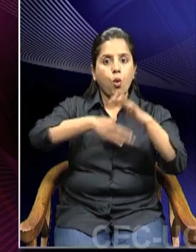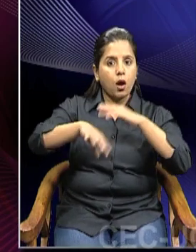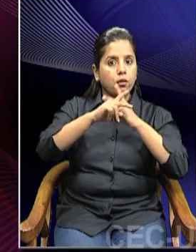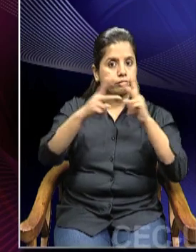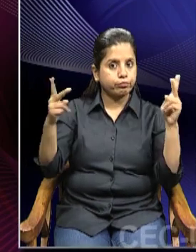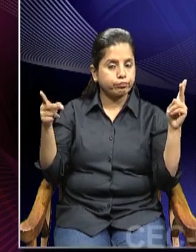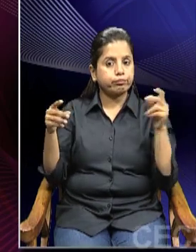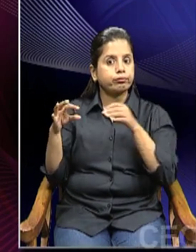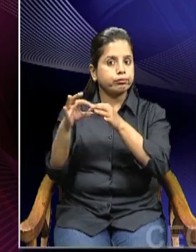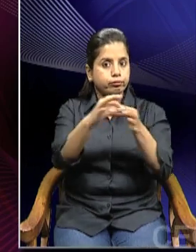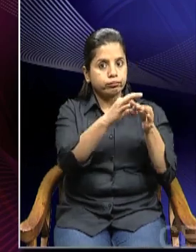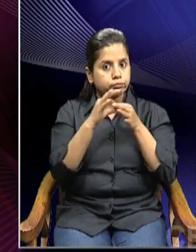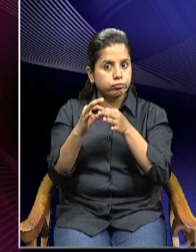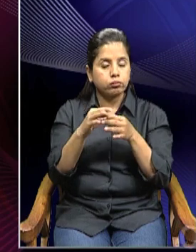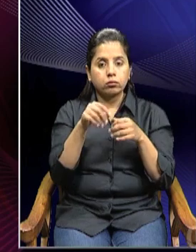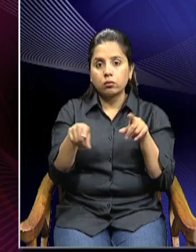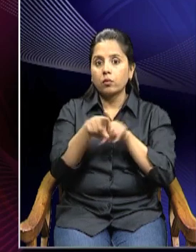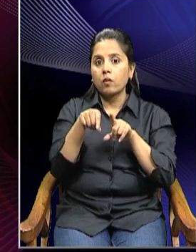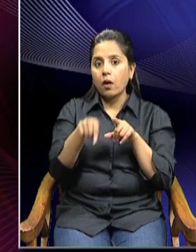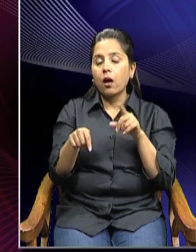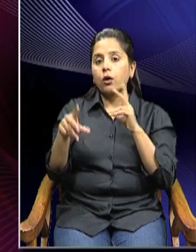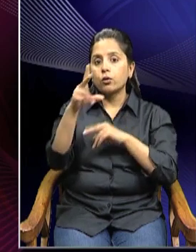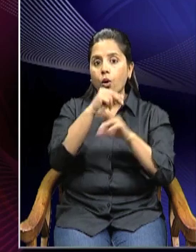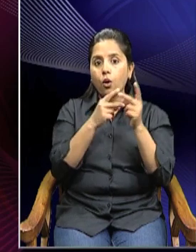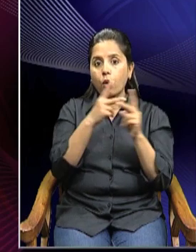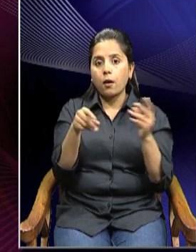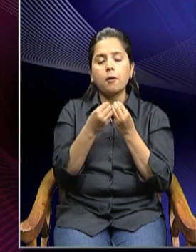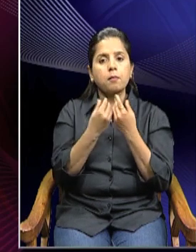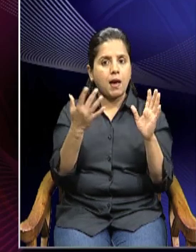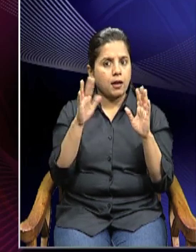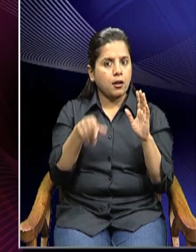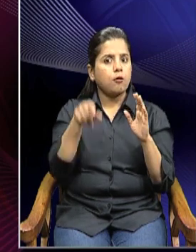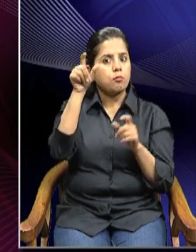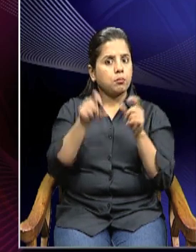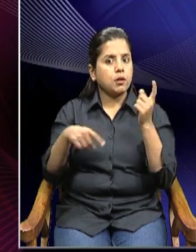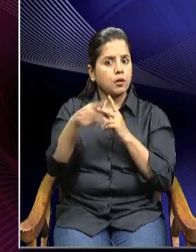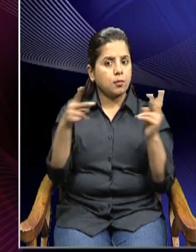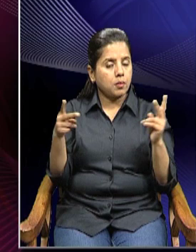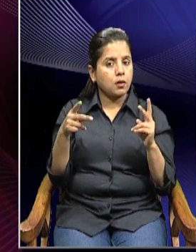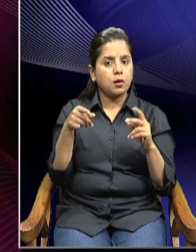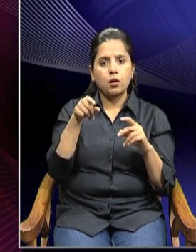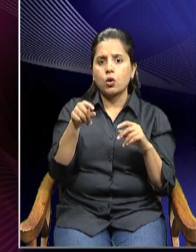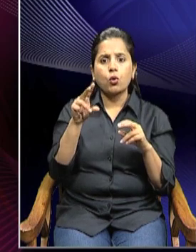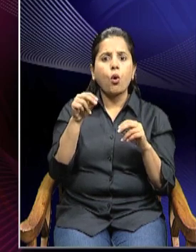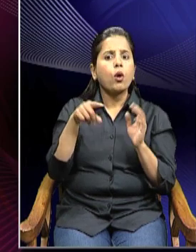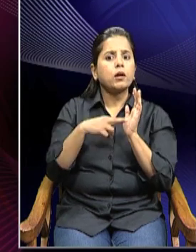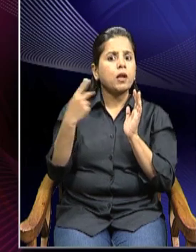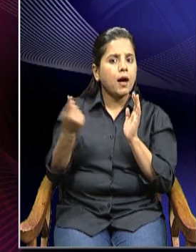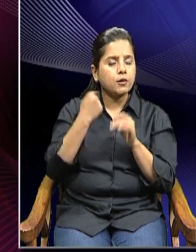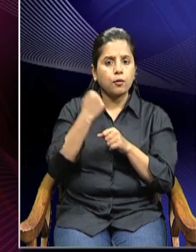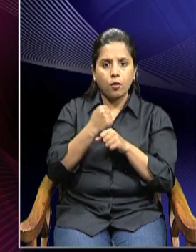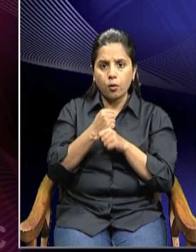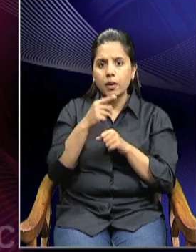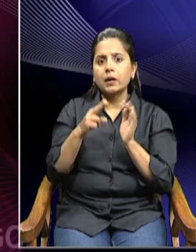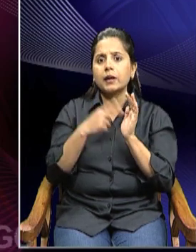organizations, and in these interactions there are many actors, not just the national governments, the